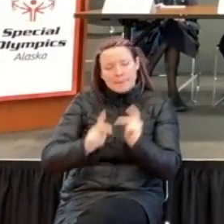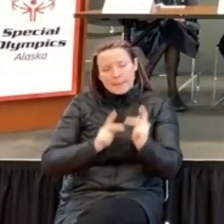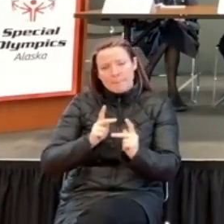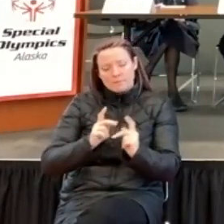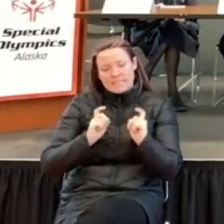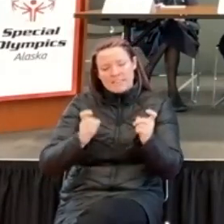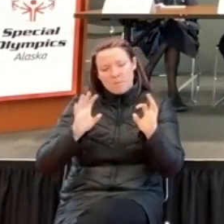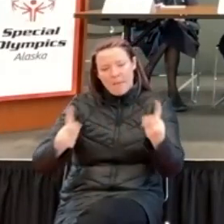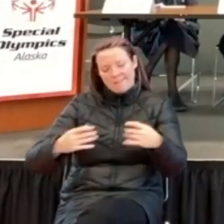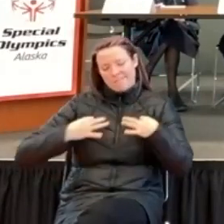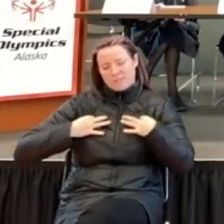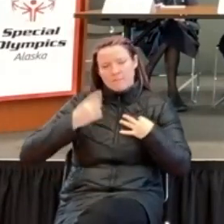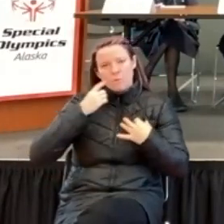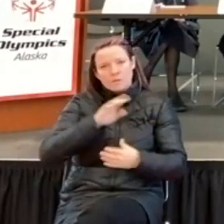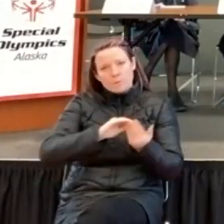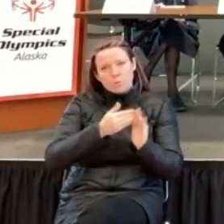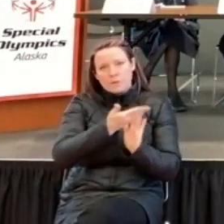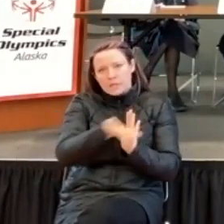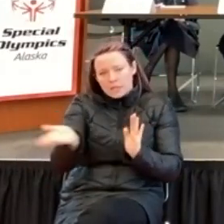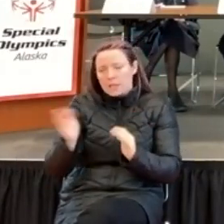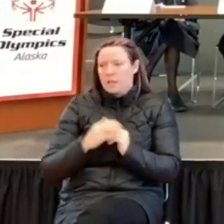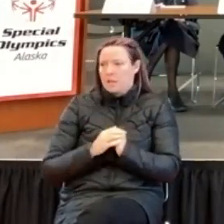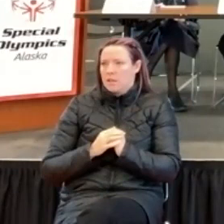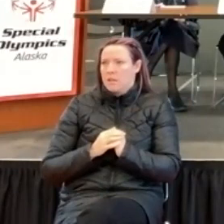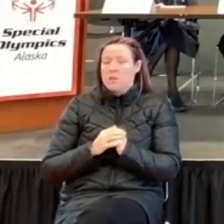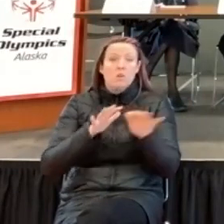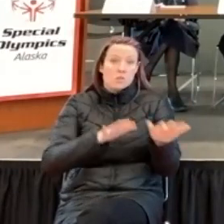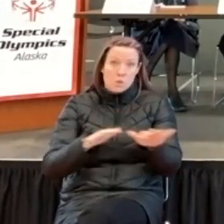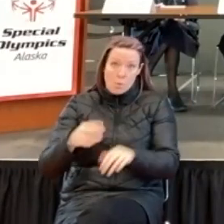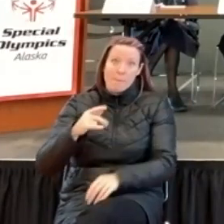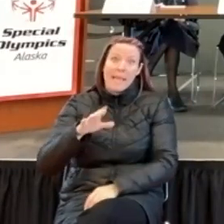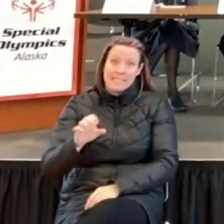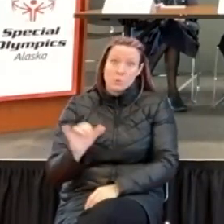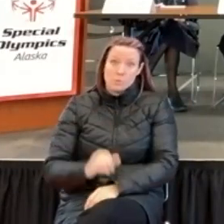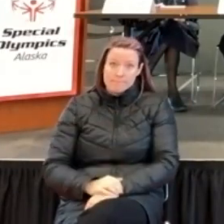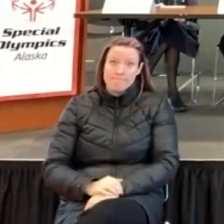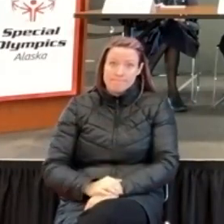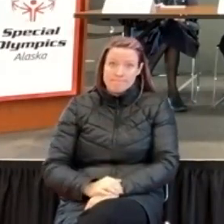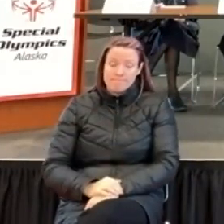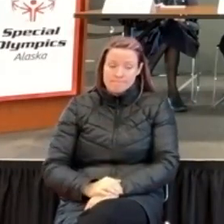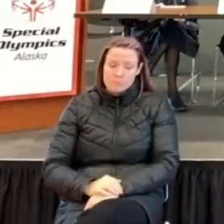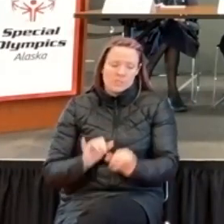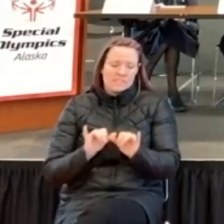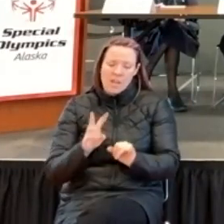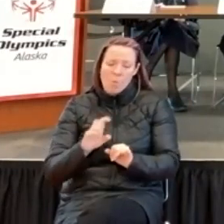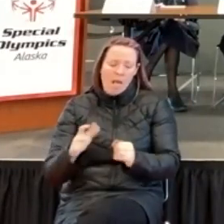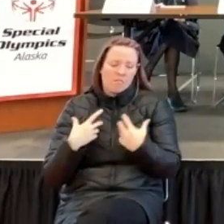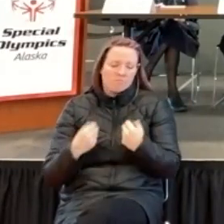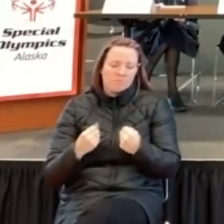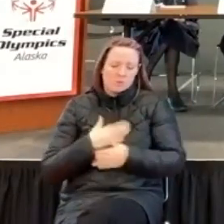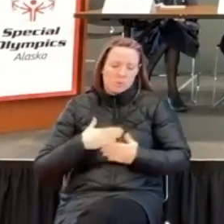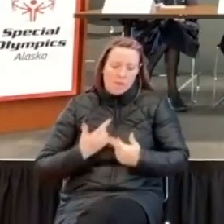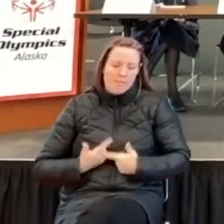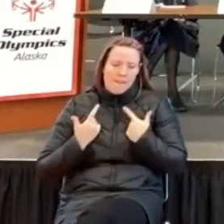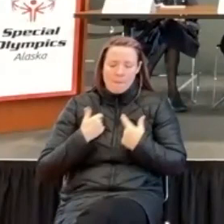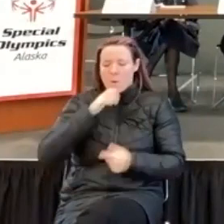back to my community and go at a slower pace and stay well and enjoy life in my